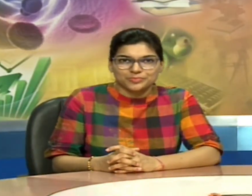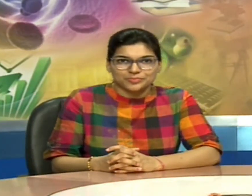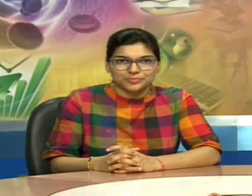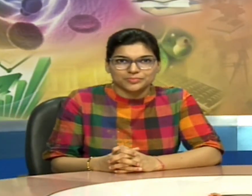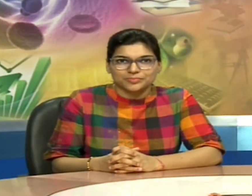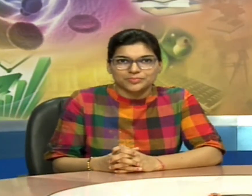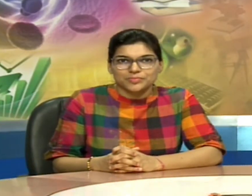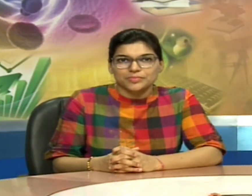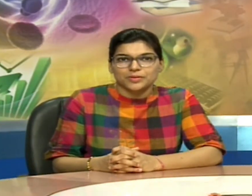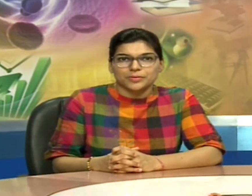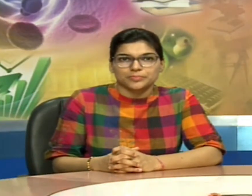us.